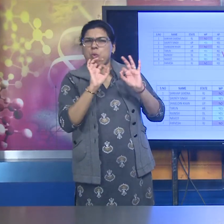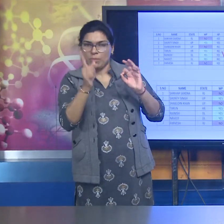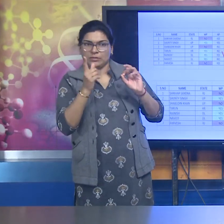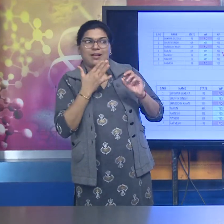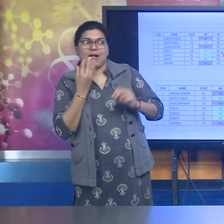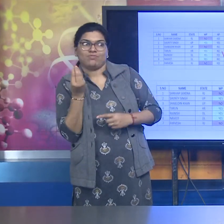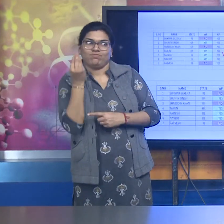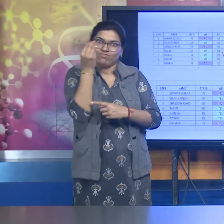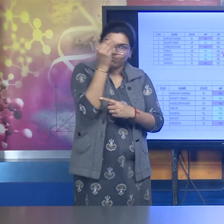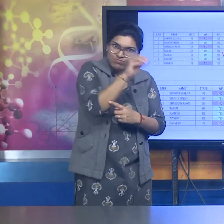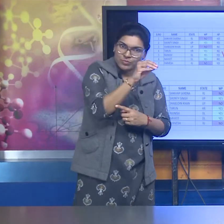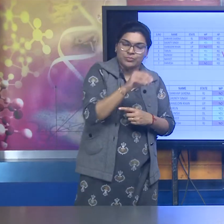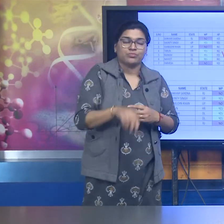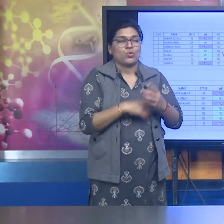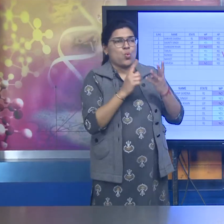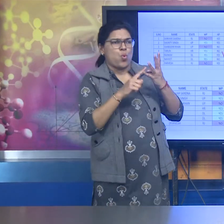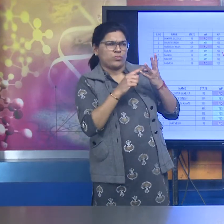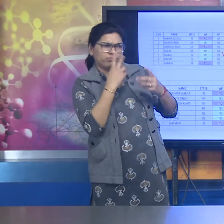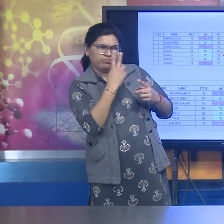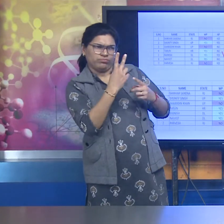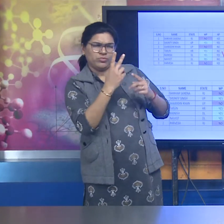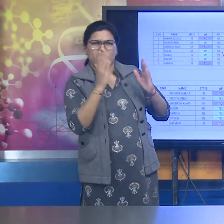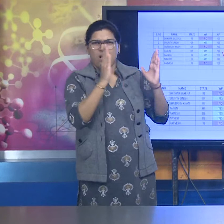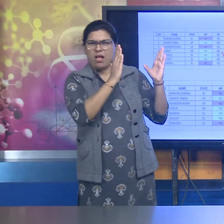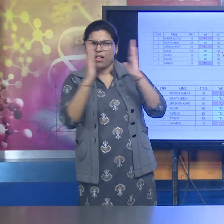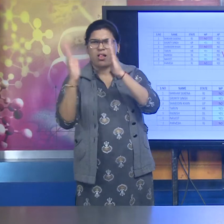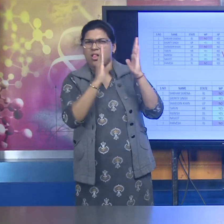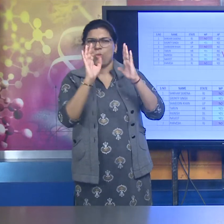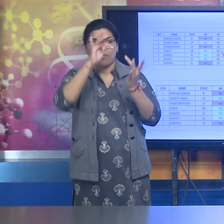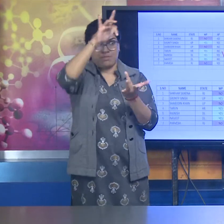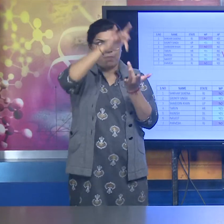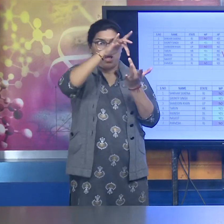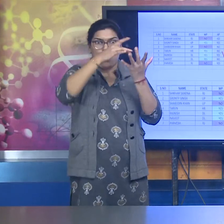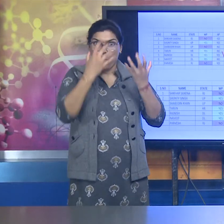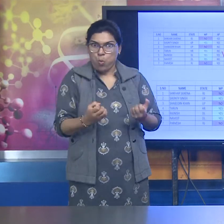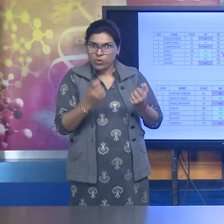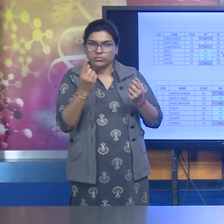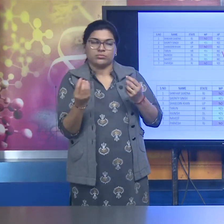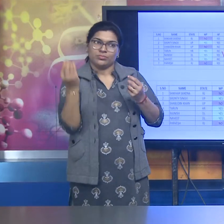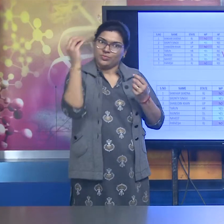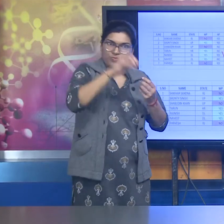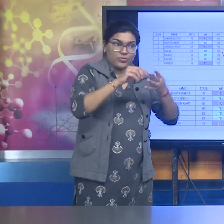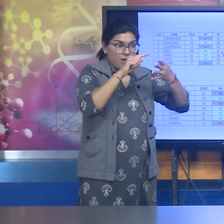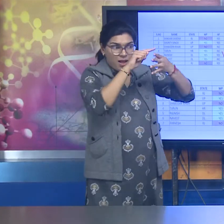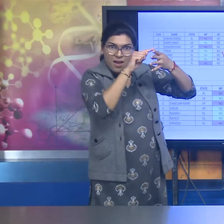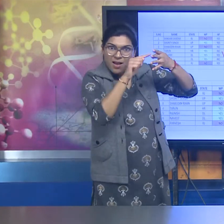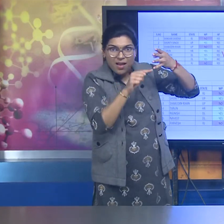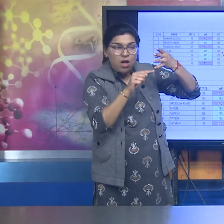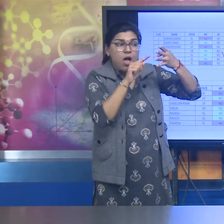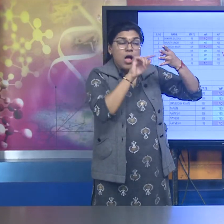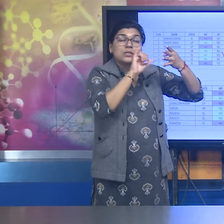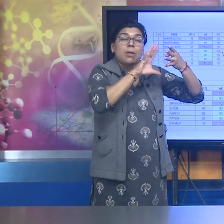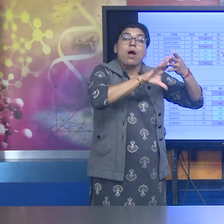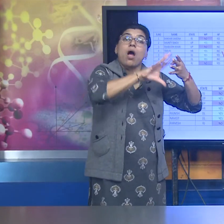If you see there is no color, I'll put color in it. If you want it in the middle, you will put it in the